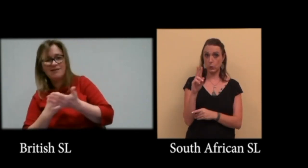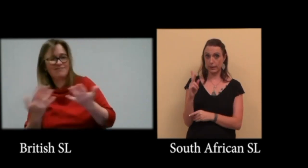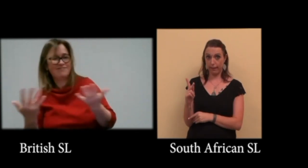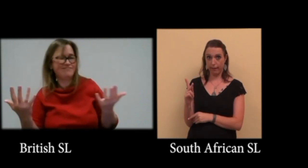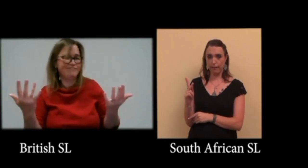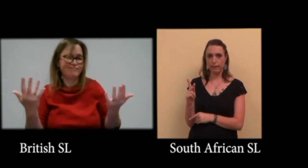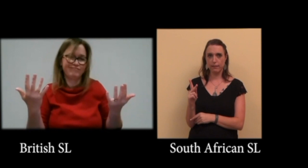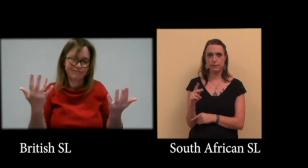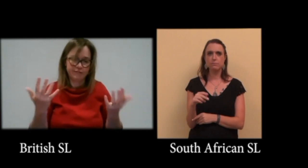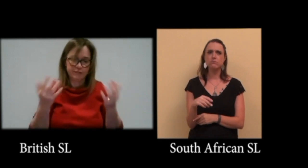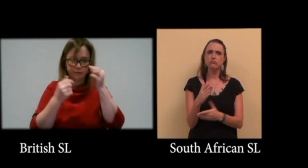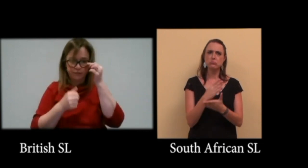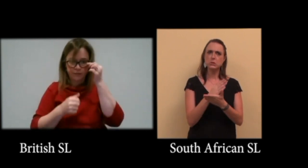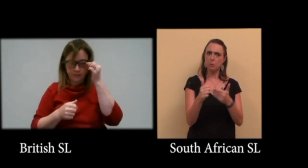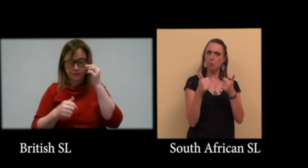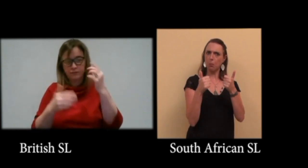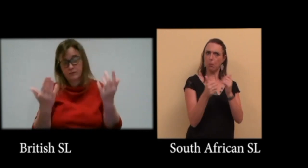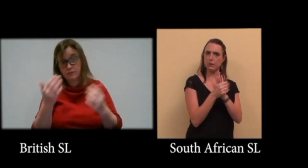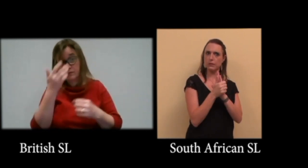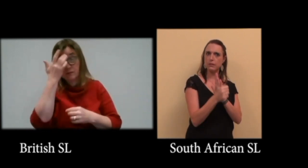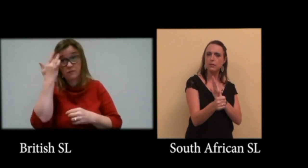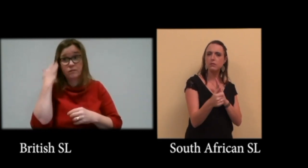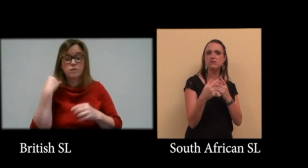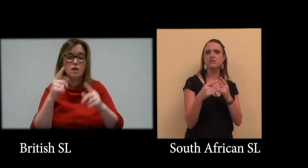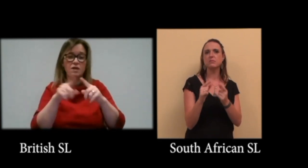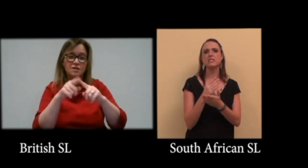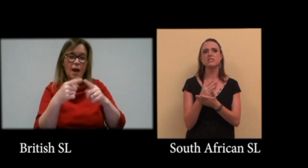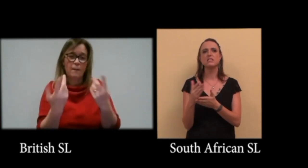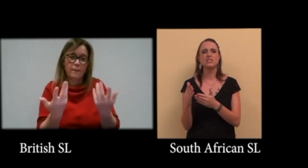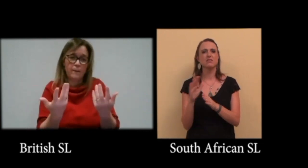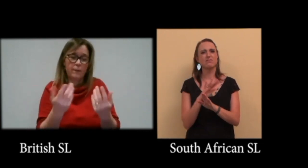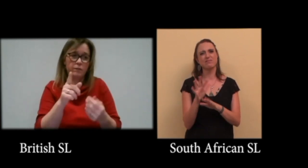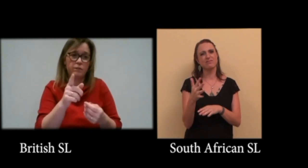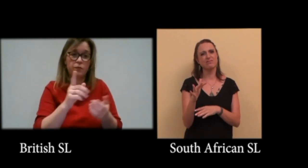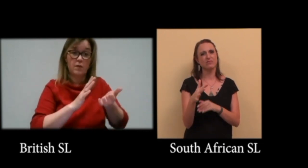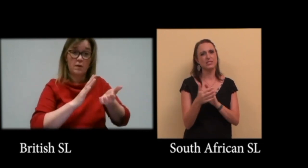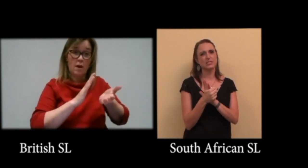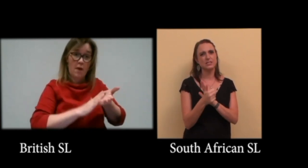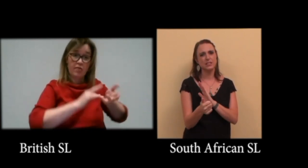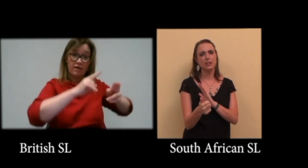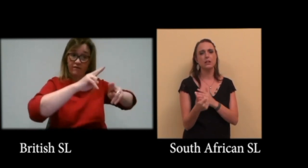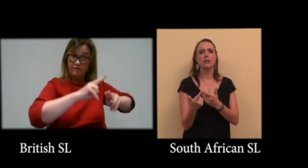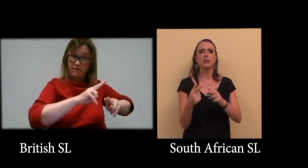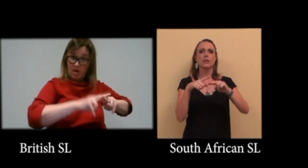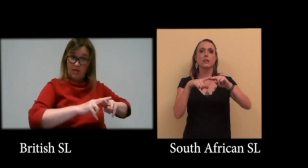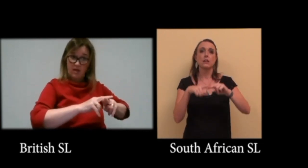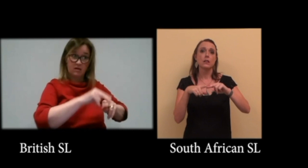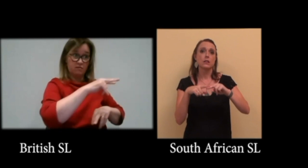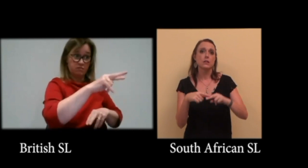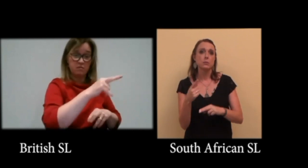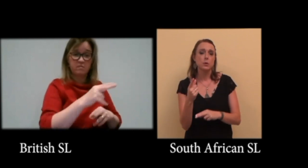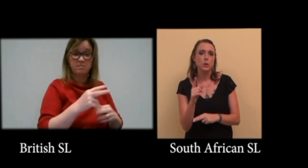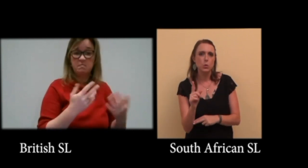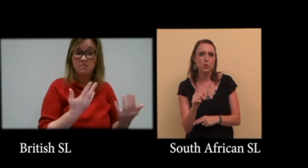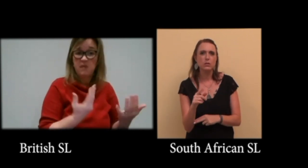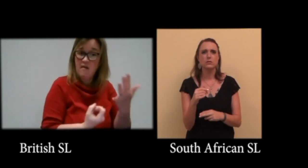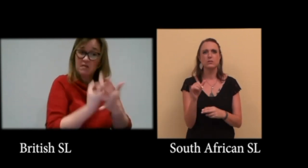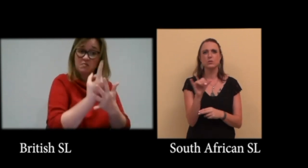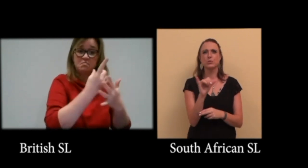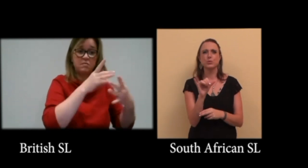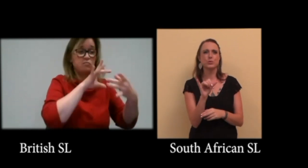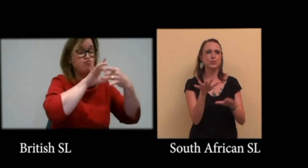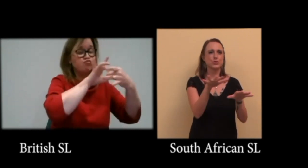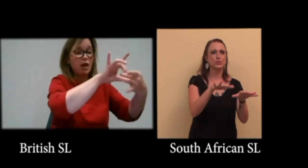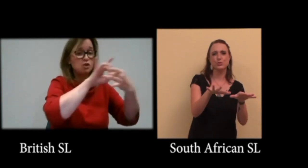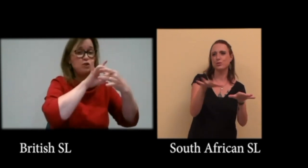The social services departments throughout the UK, some of them are very skilled, but some of them are less so, and that varies. They're very